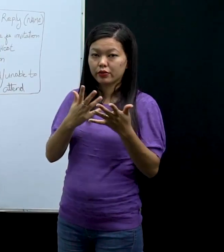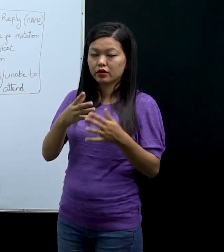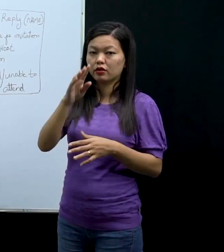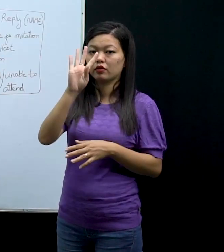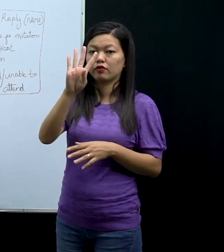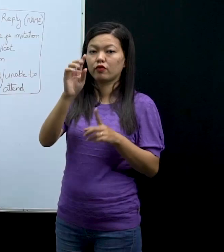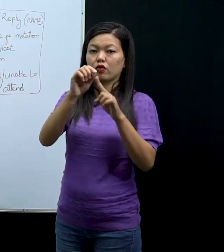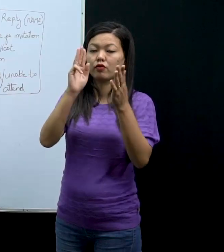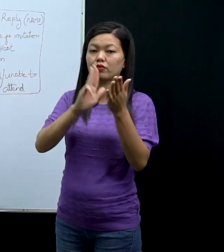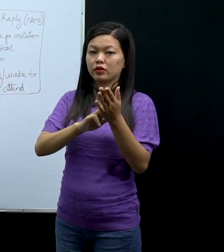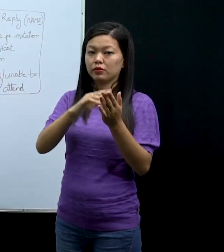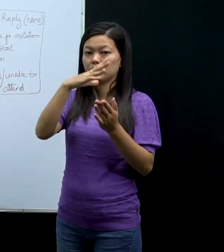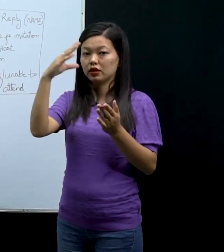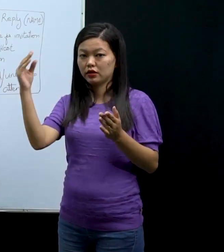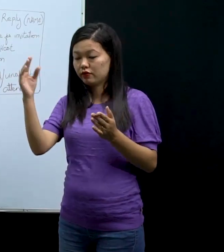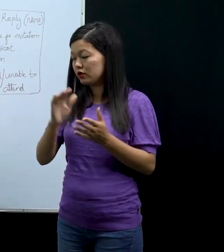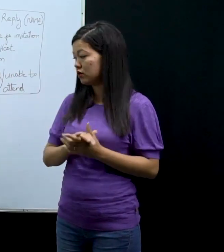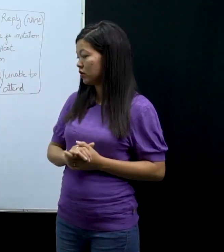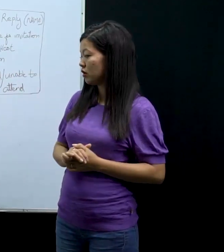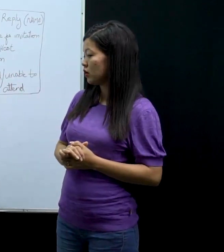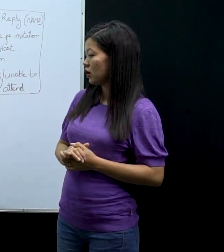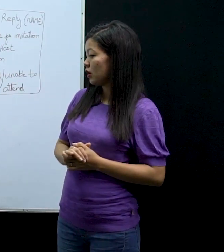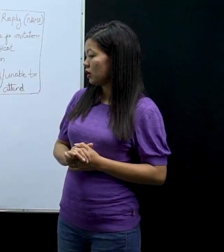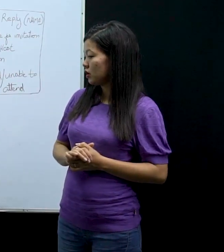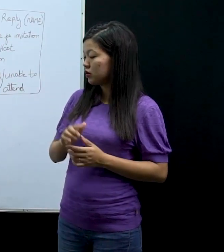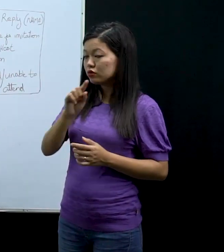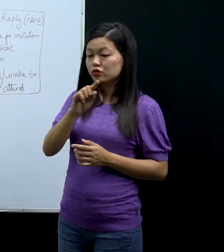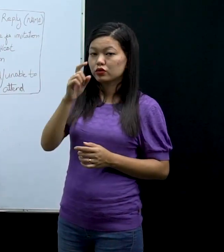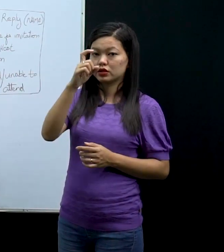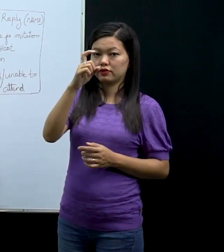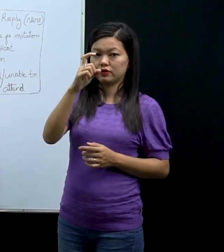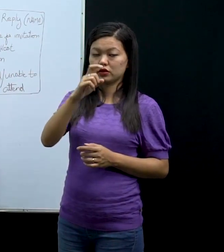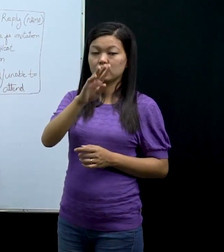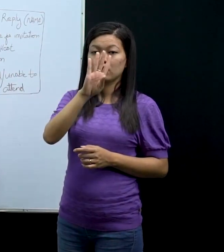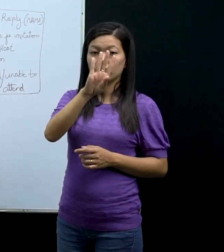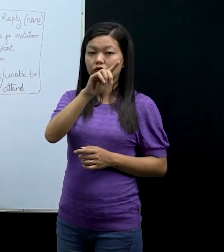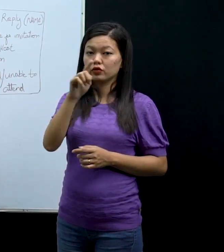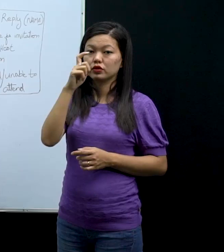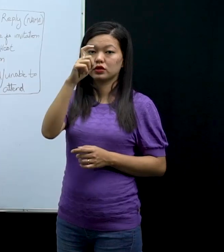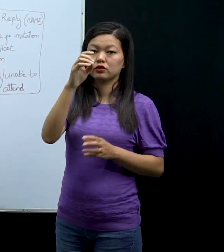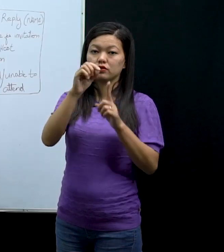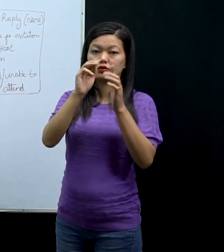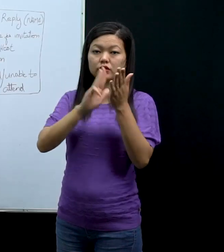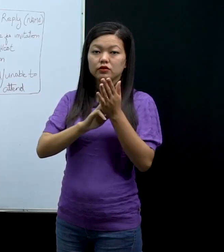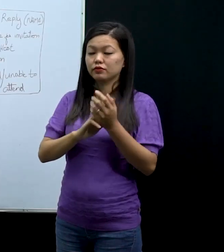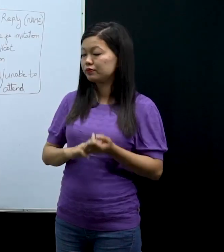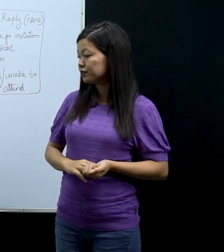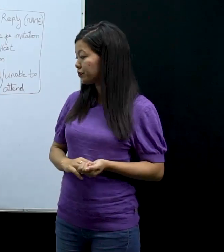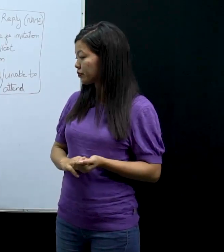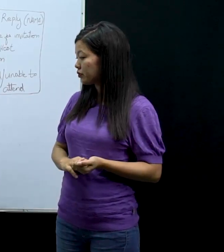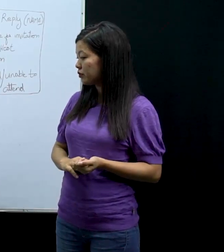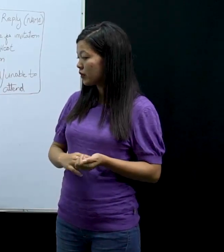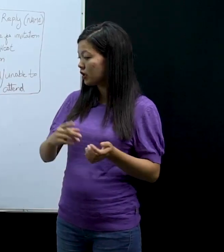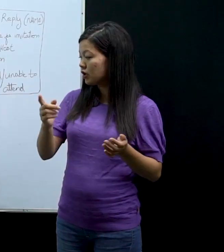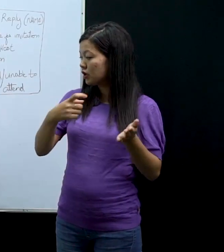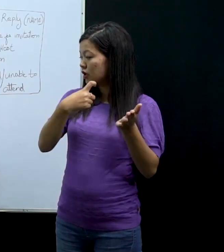expecting something and that person does not turn up, what do you feel? We all feel disappointed when you are expecting something, isn't it? So